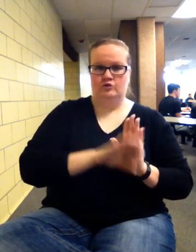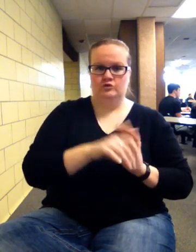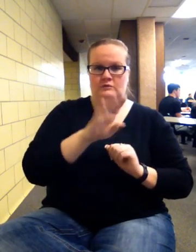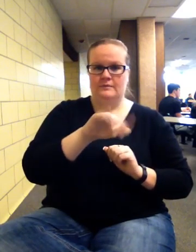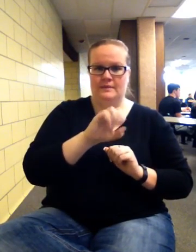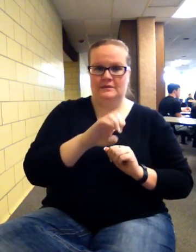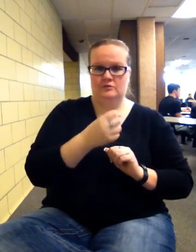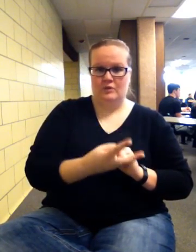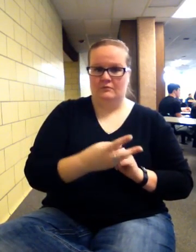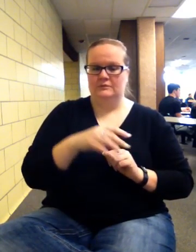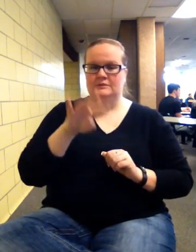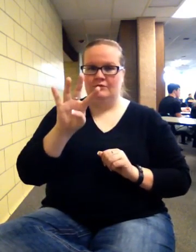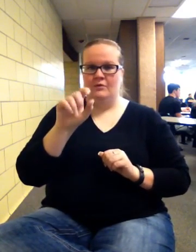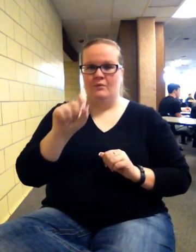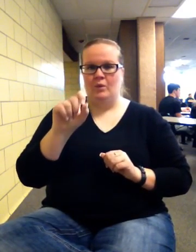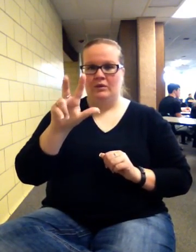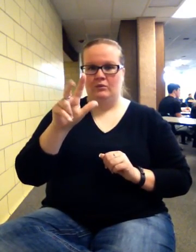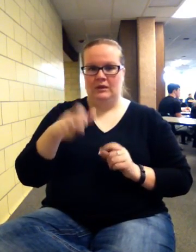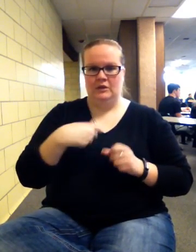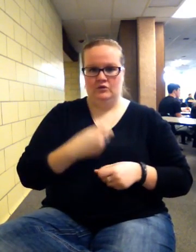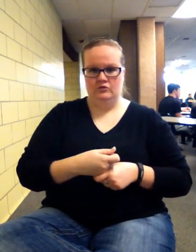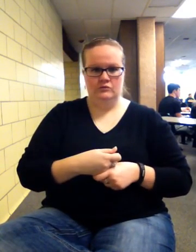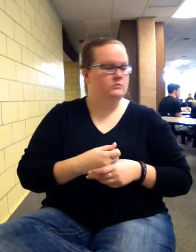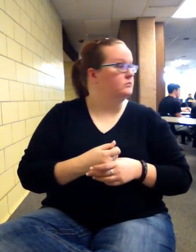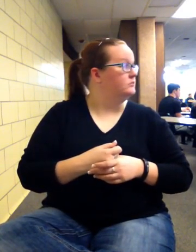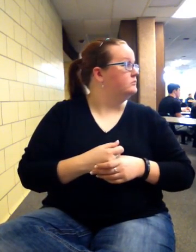So any questions or comments on how I got that? Any concerns?